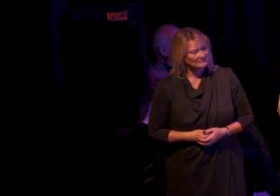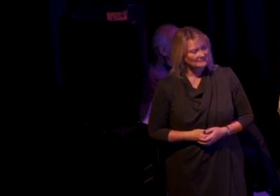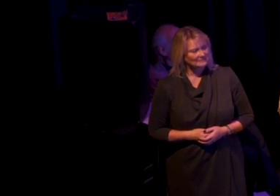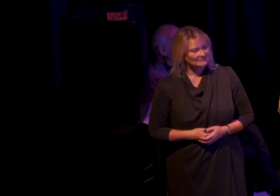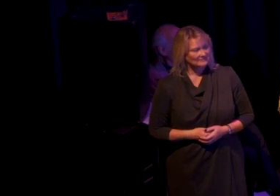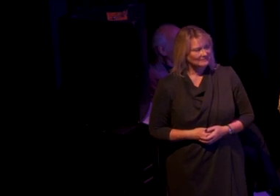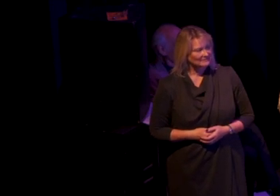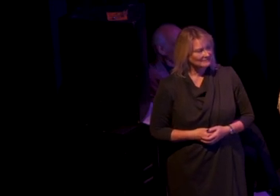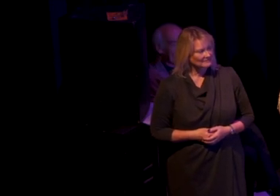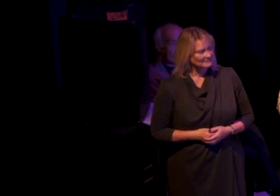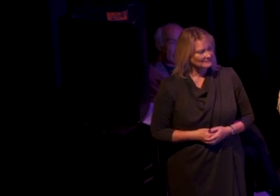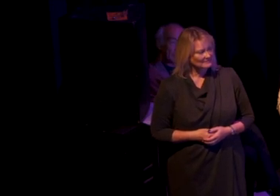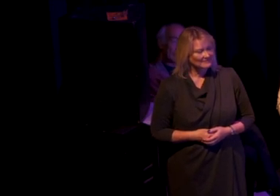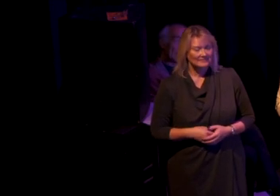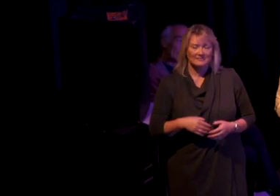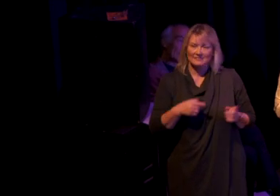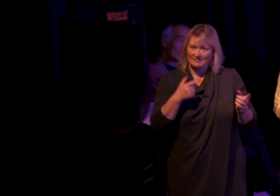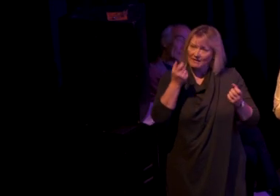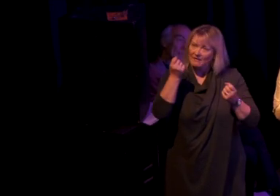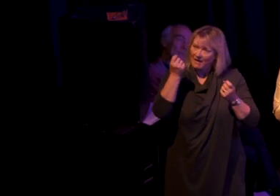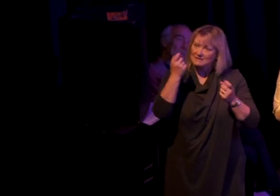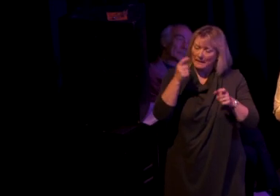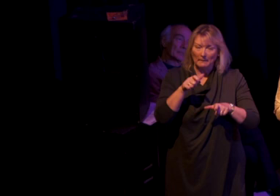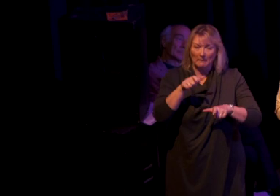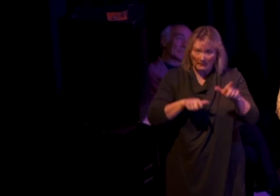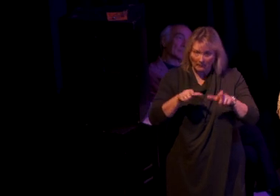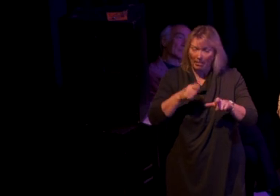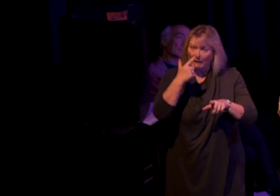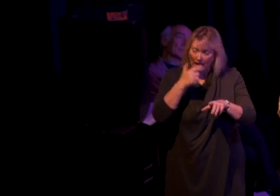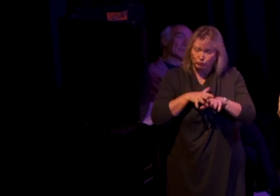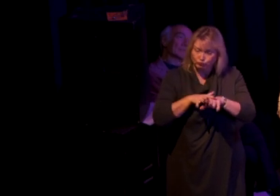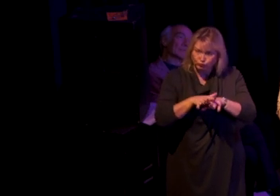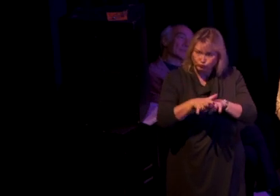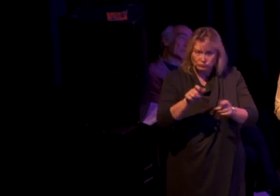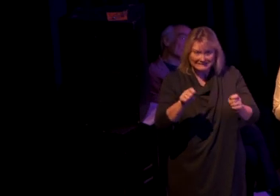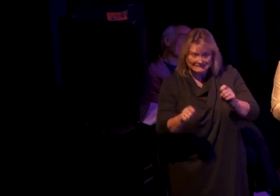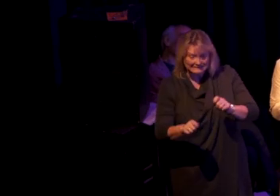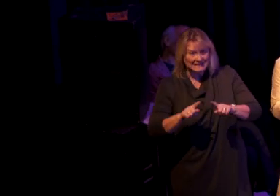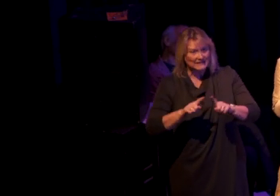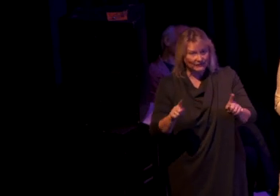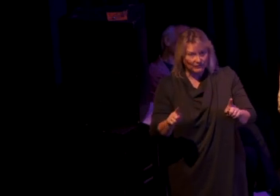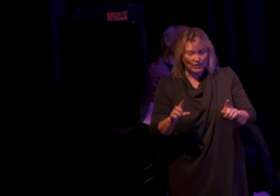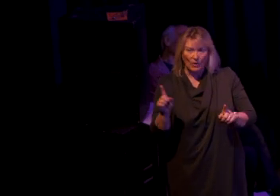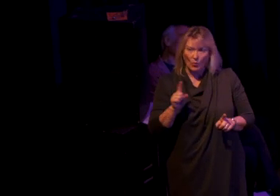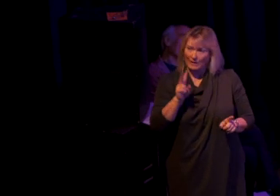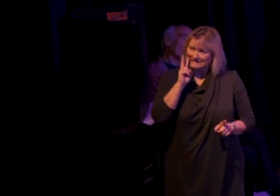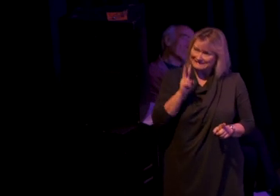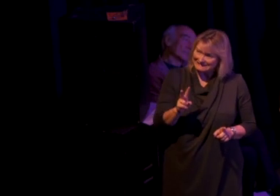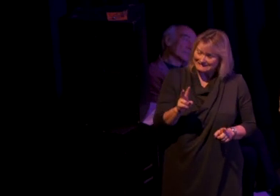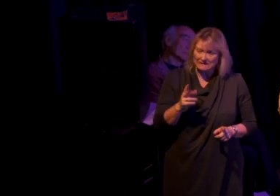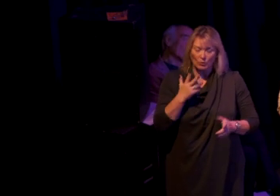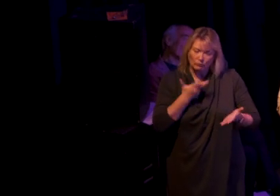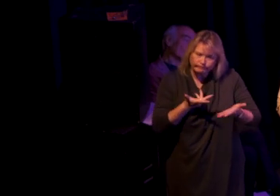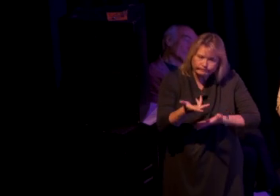I understand that people make difference. It's true what I see and hear from each one of